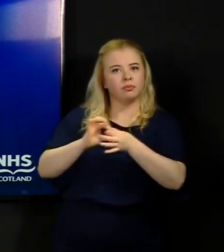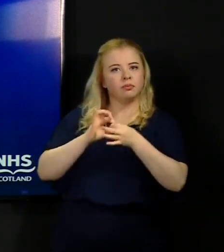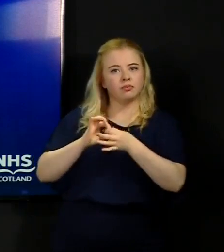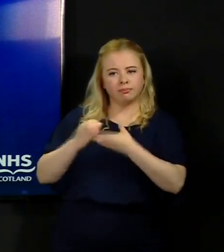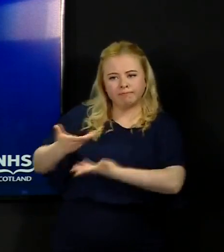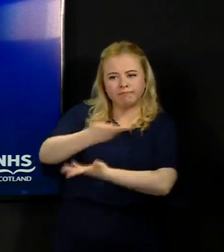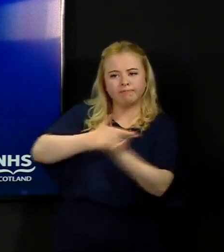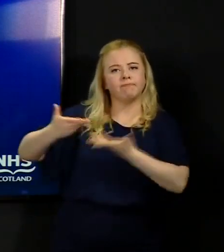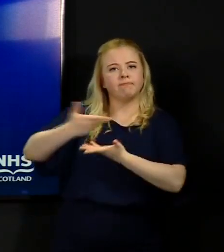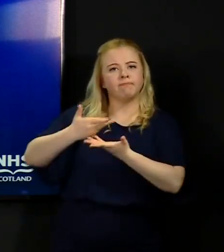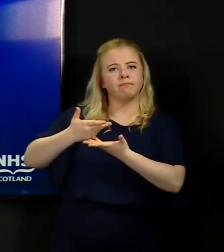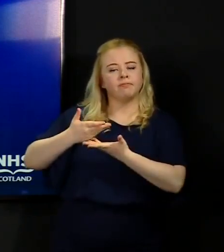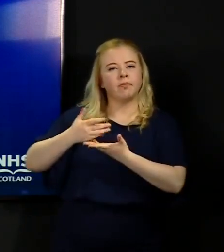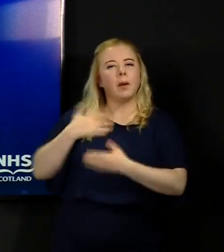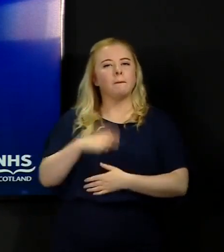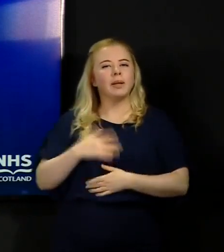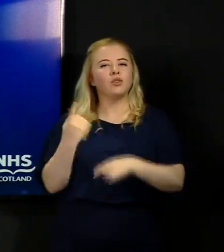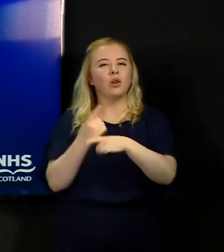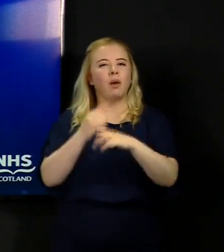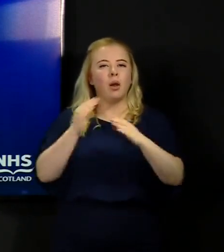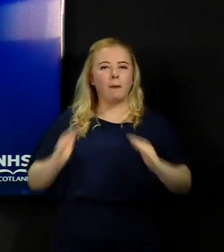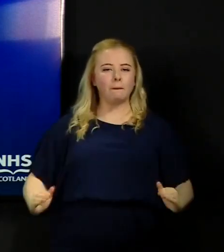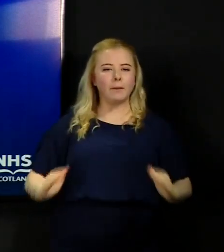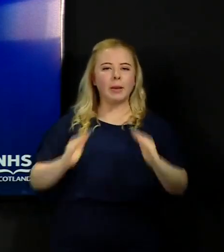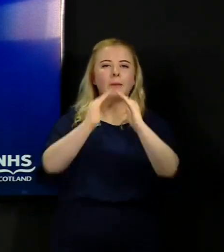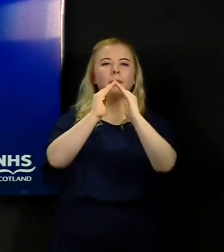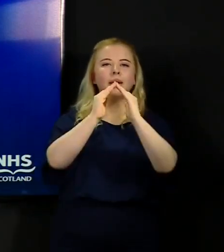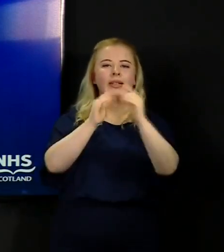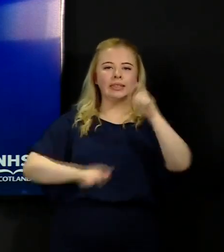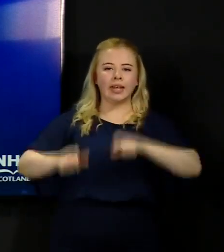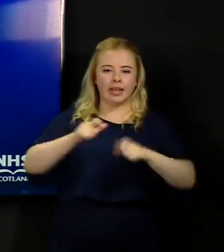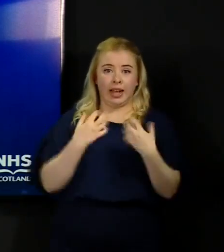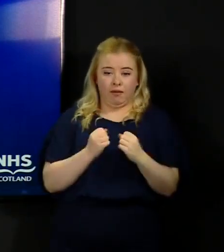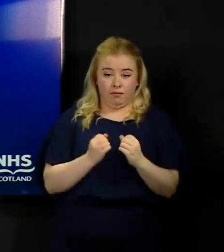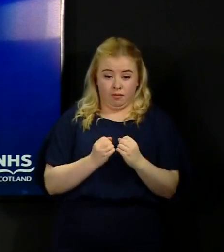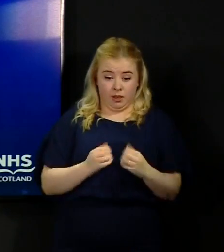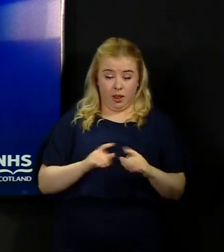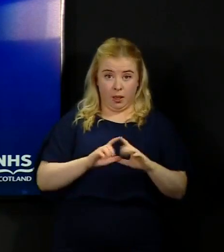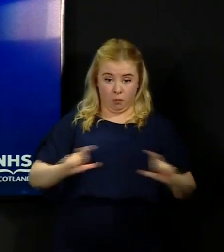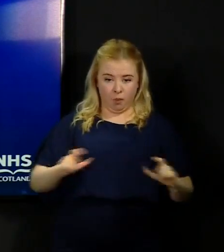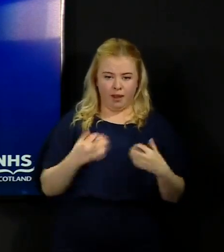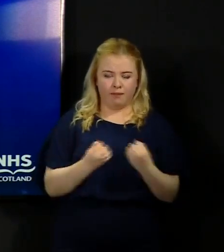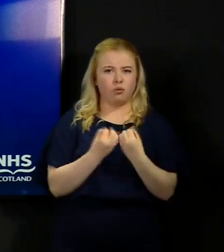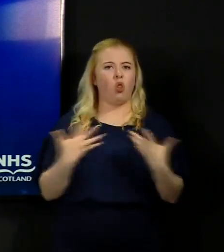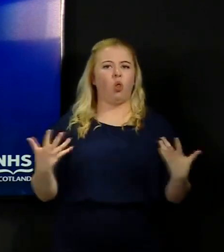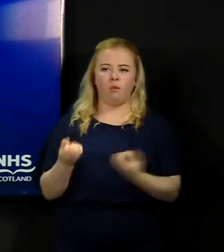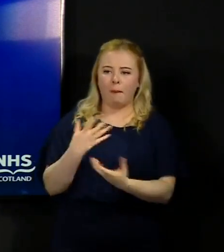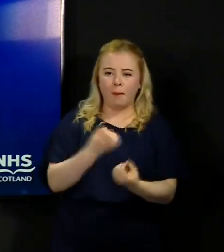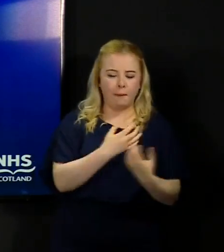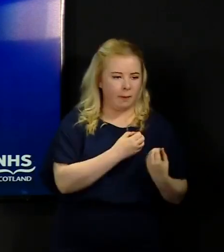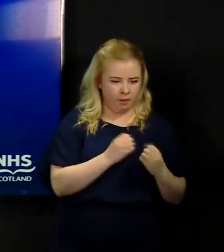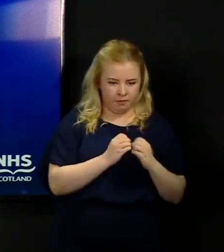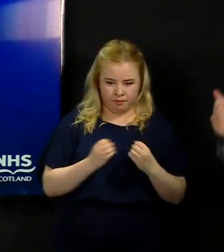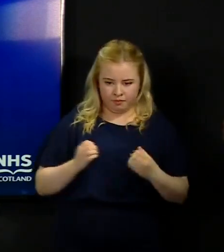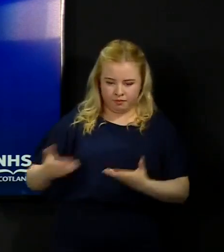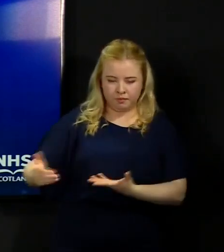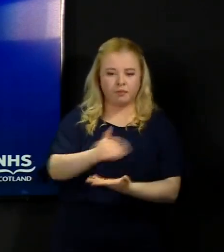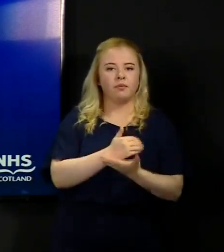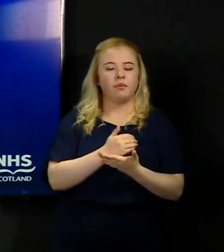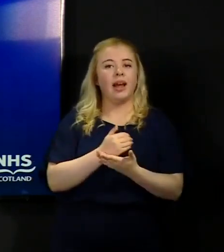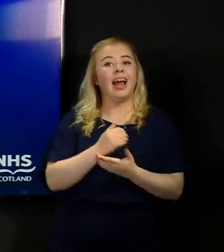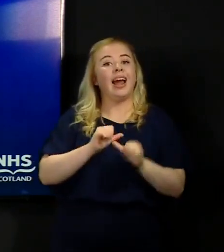views. And I've talked about the pyramid of science from this podium before. We take lots of views, and then we have to make judgments up to the